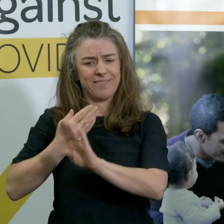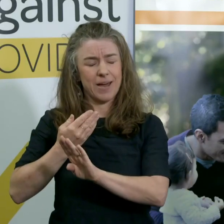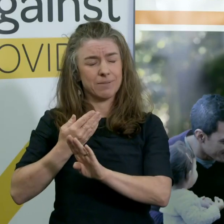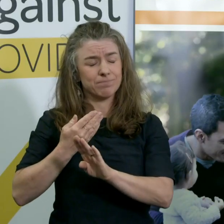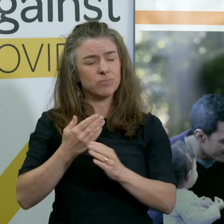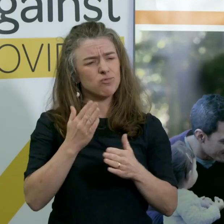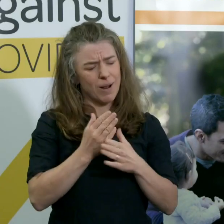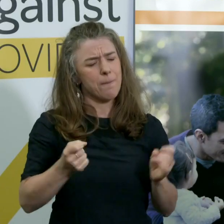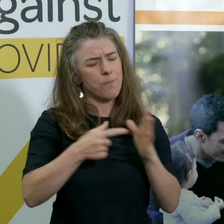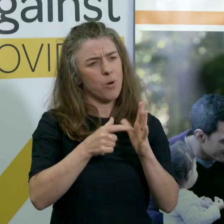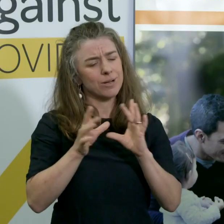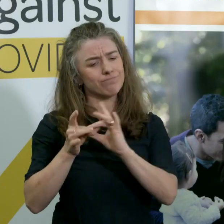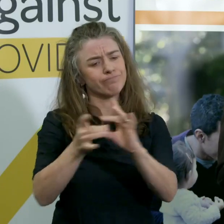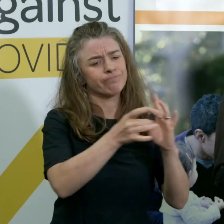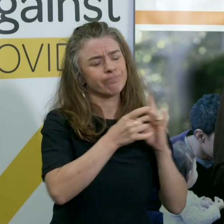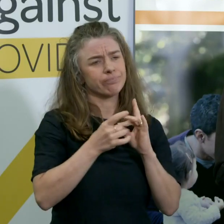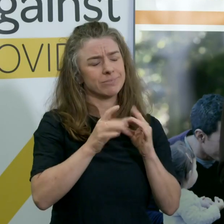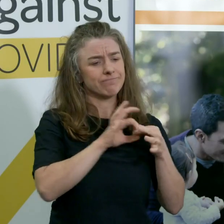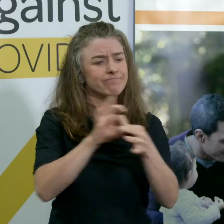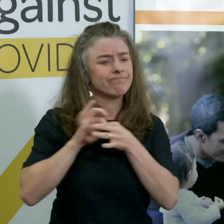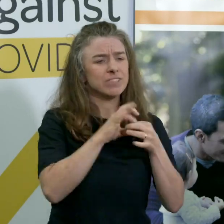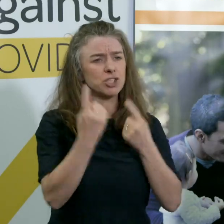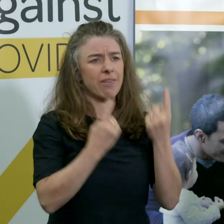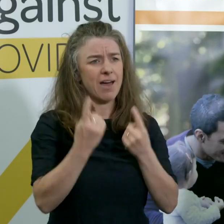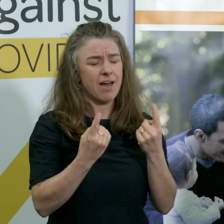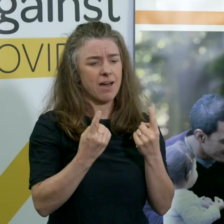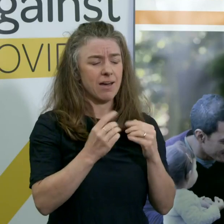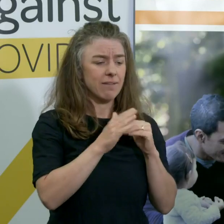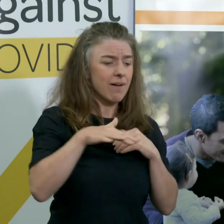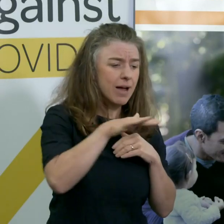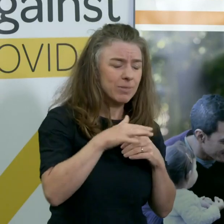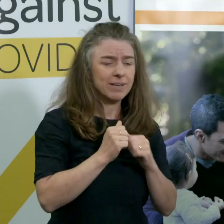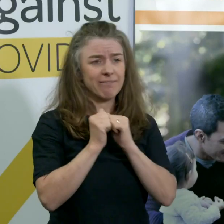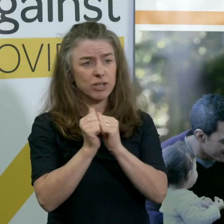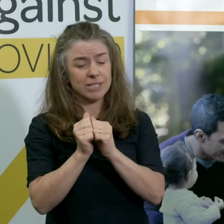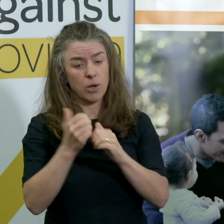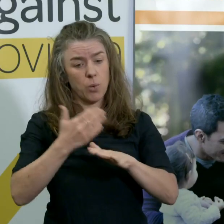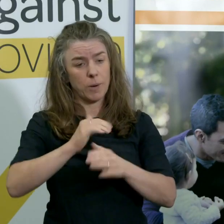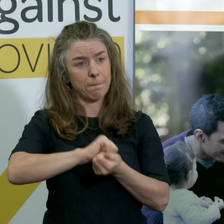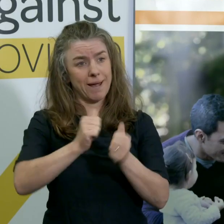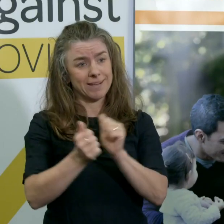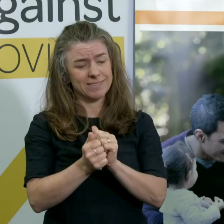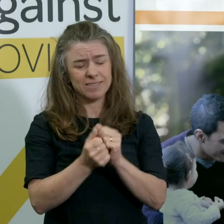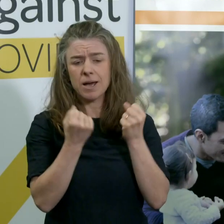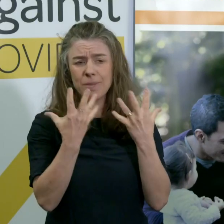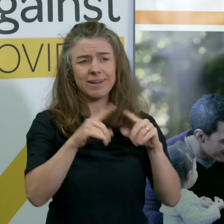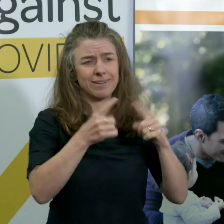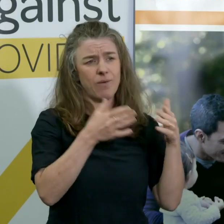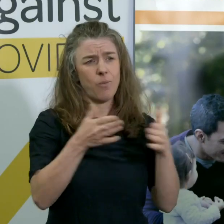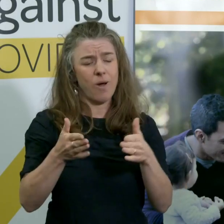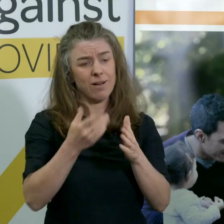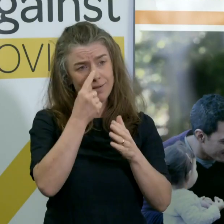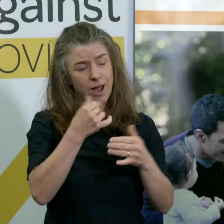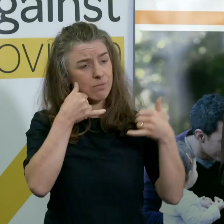mental well-being to stay connected to people, family, friends and colleagues. There are lots of ways to do this by reaching out